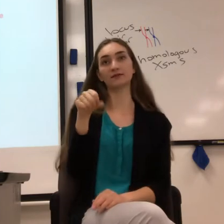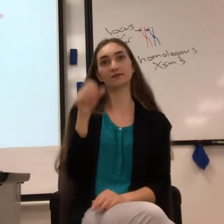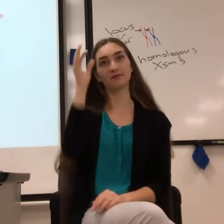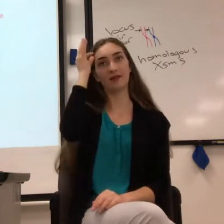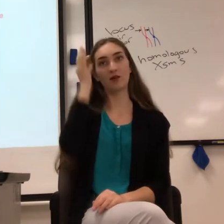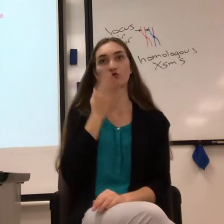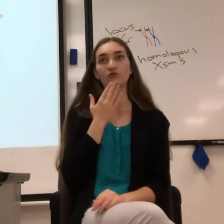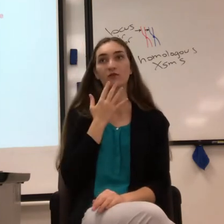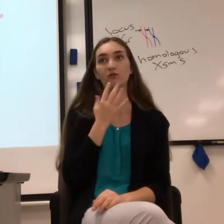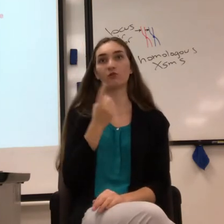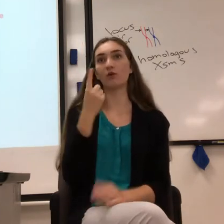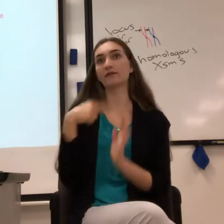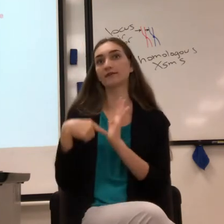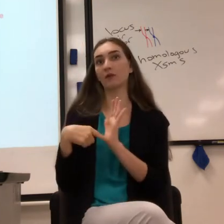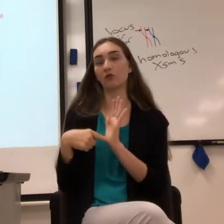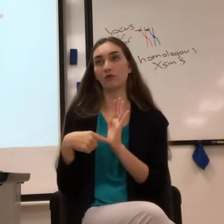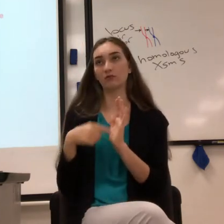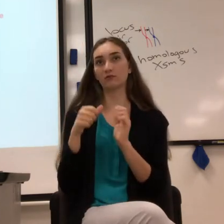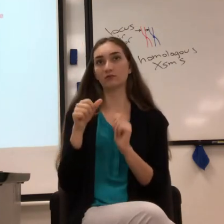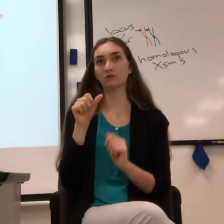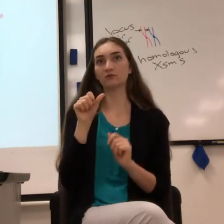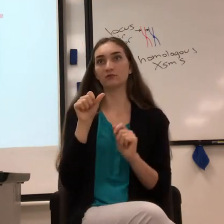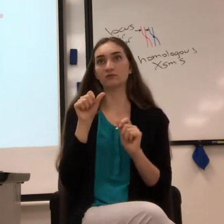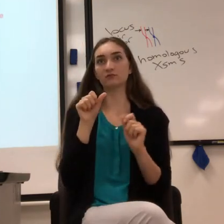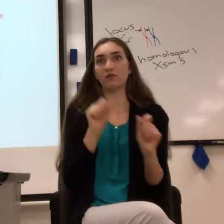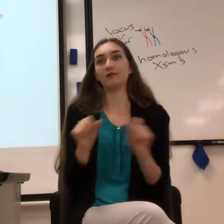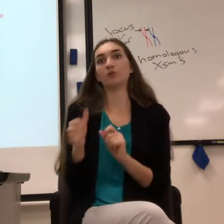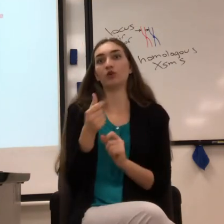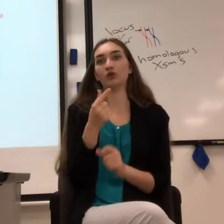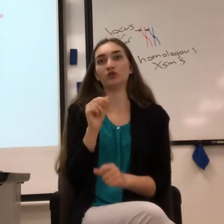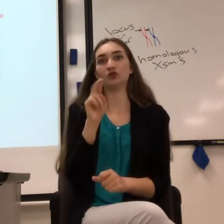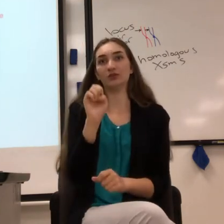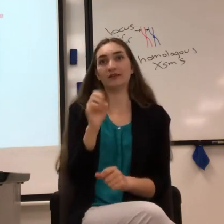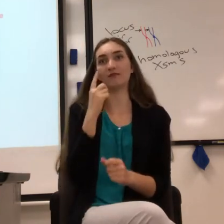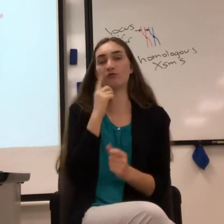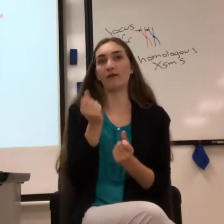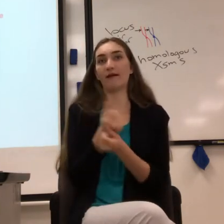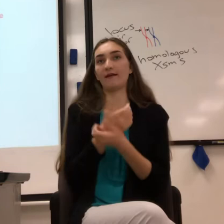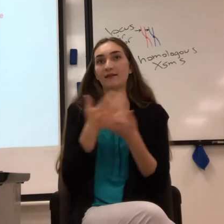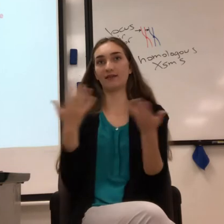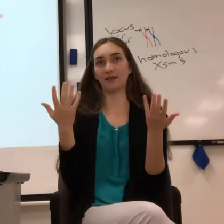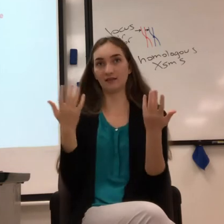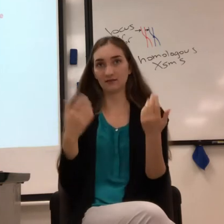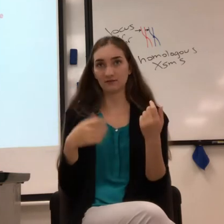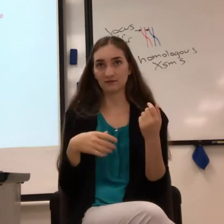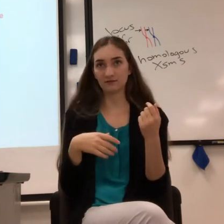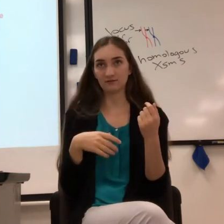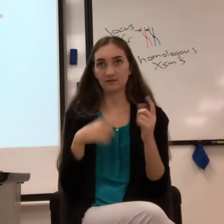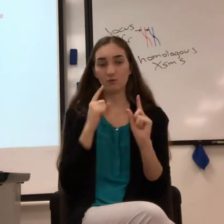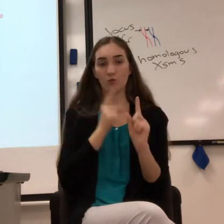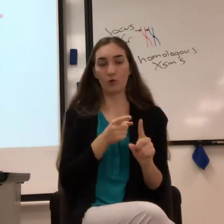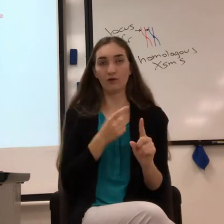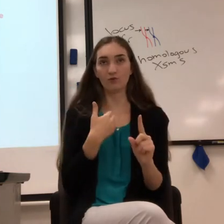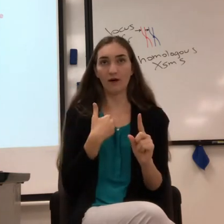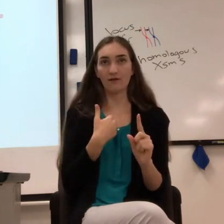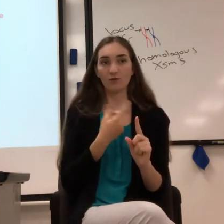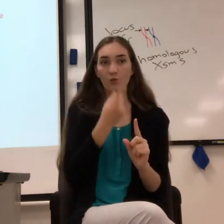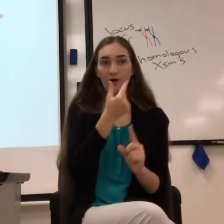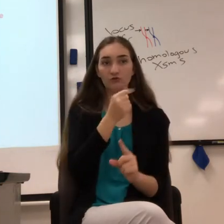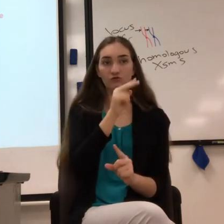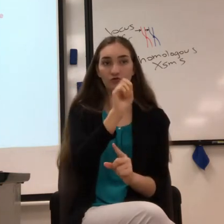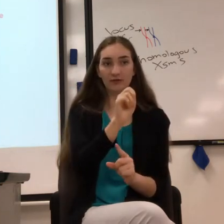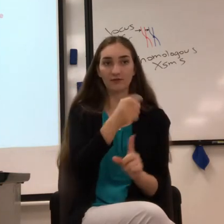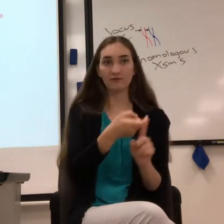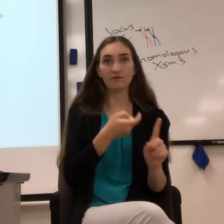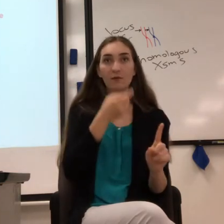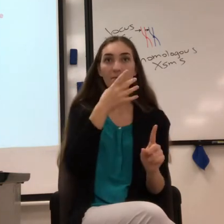I mean, it could be gene for anything. The point is, you get a gene from mom and a gene from dad that do the same thing,